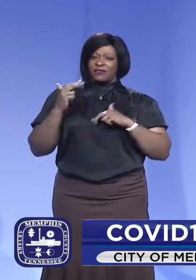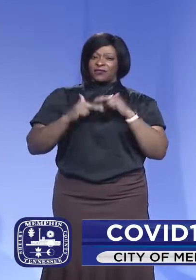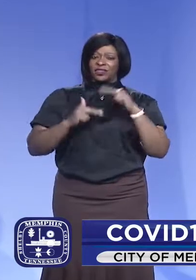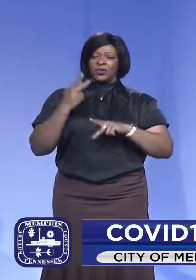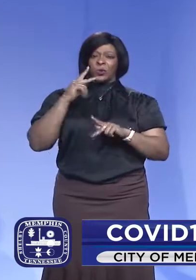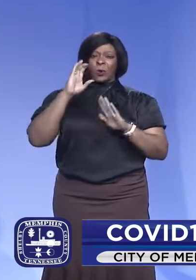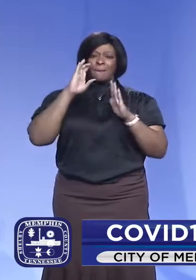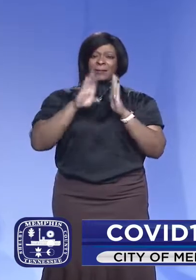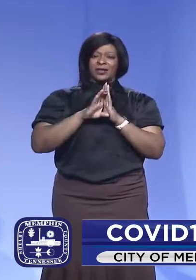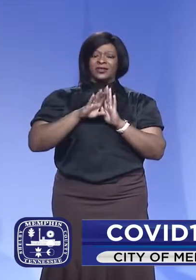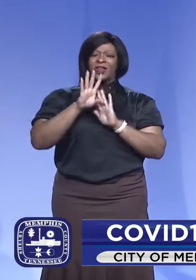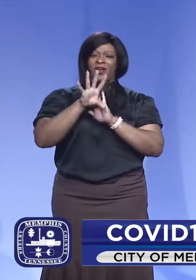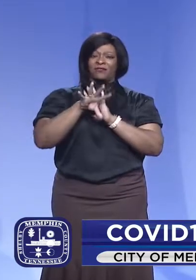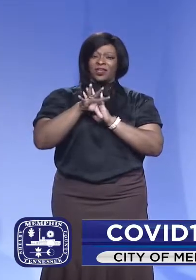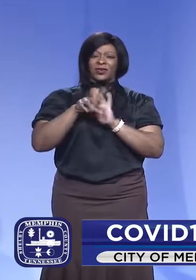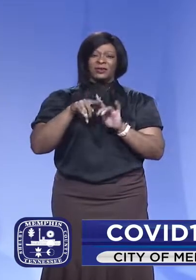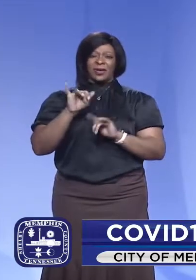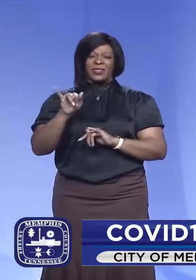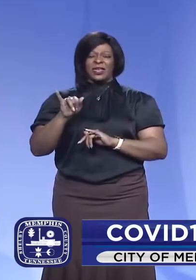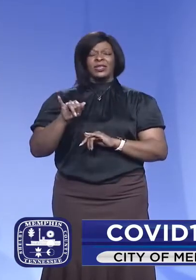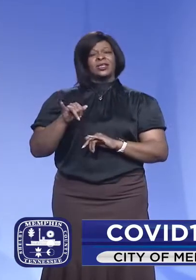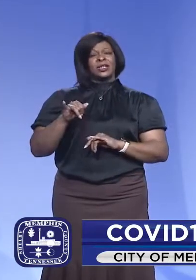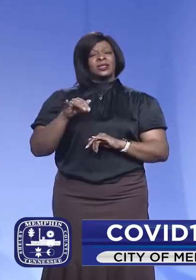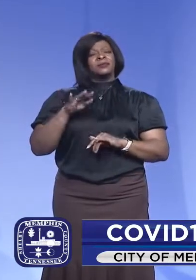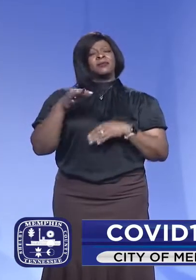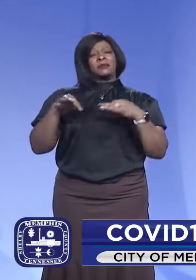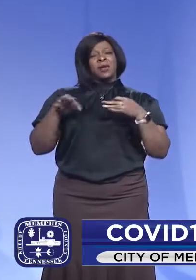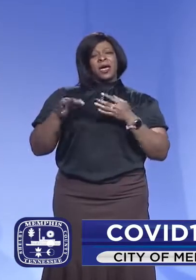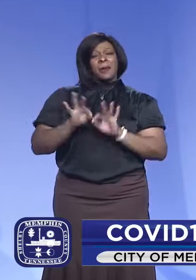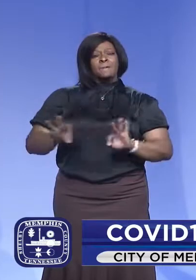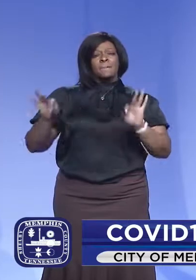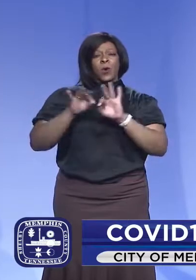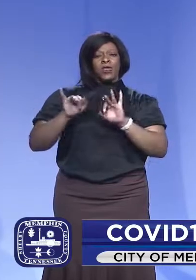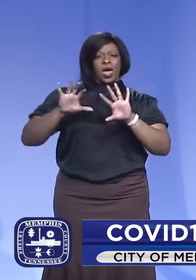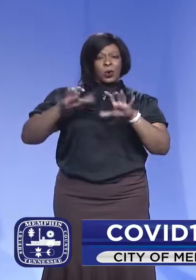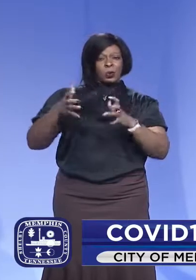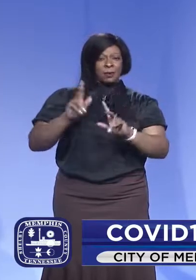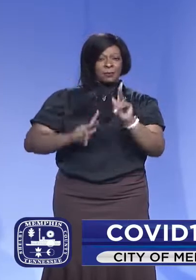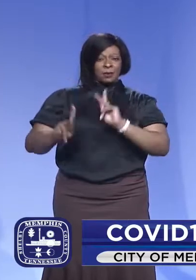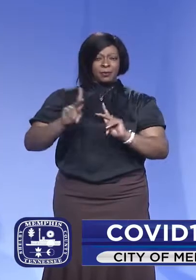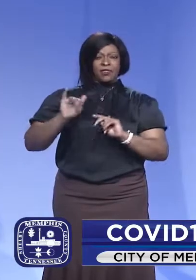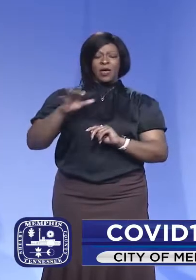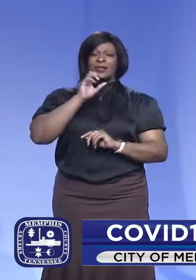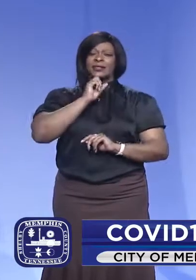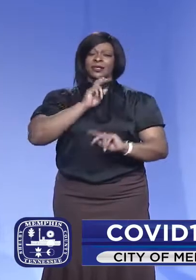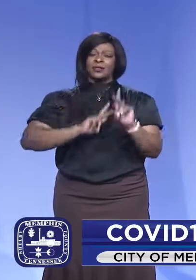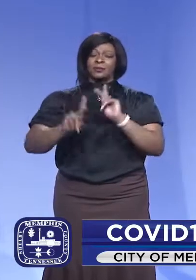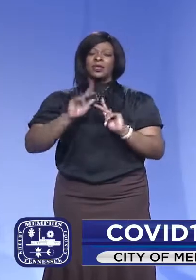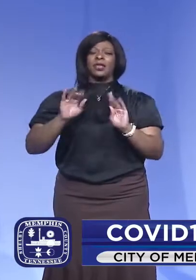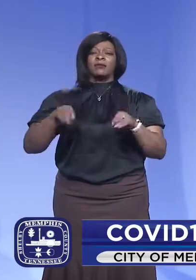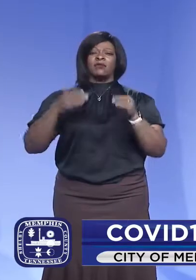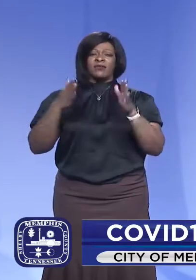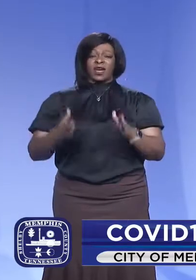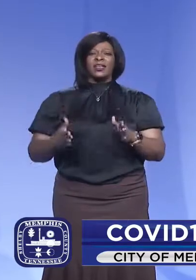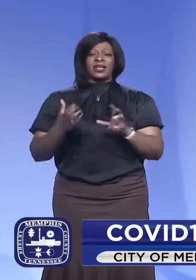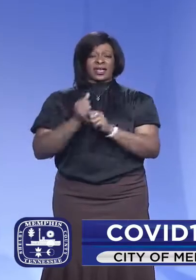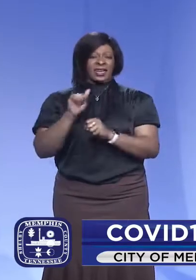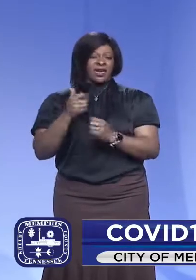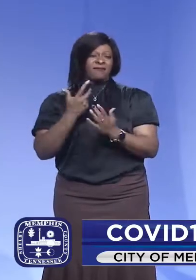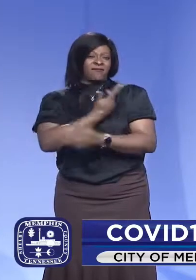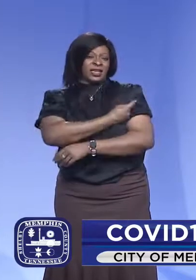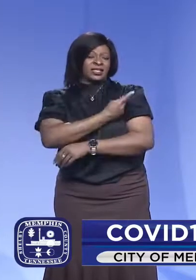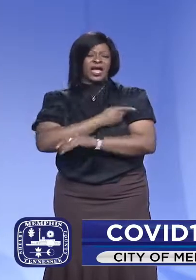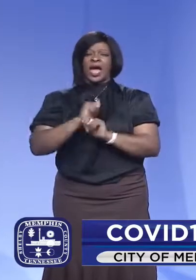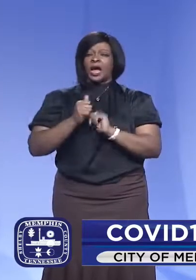some pictures and videos. Could you talk a little bit about the importance of those groups and those seniors and also the providers getting those vaccinations,